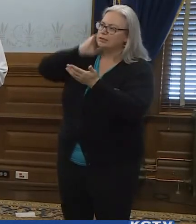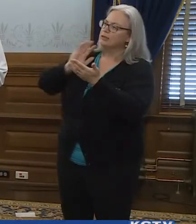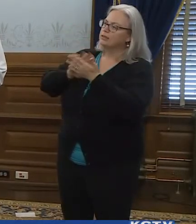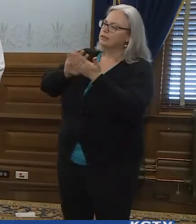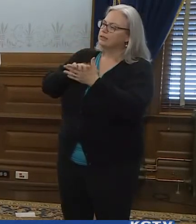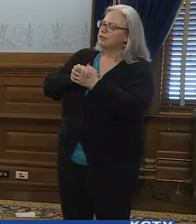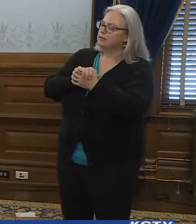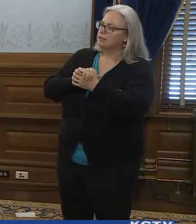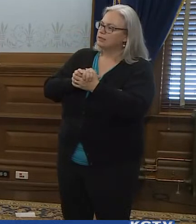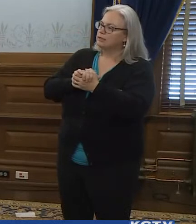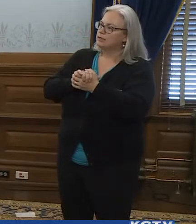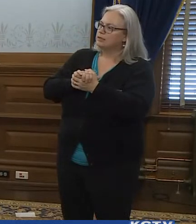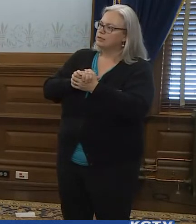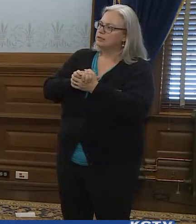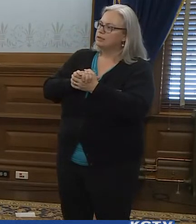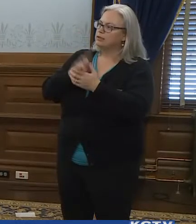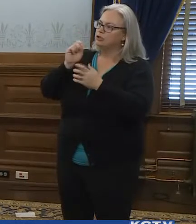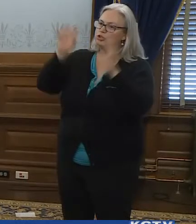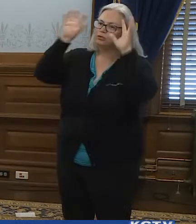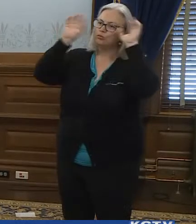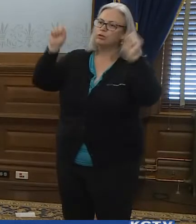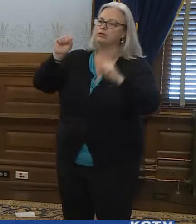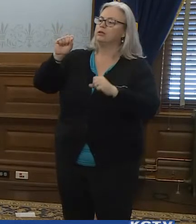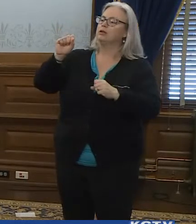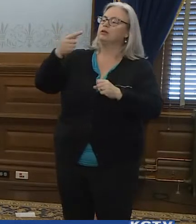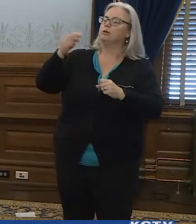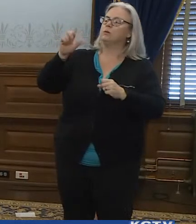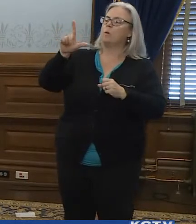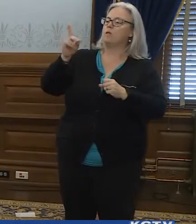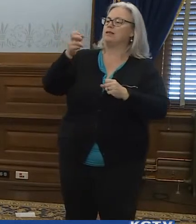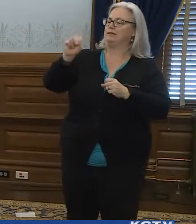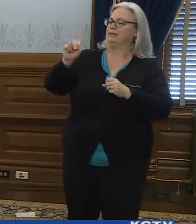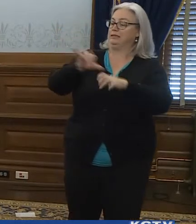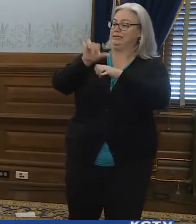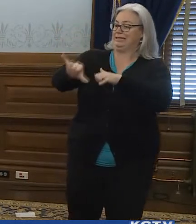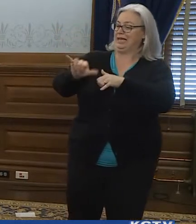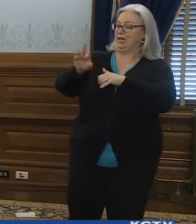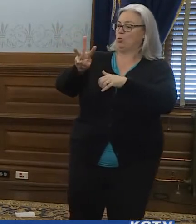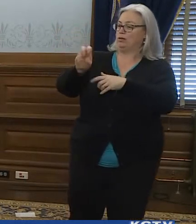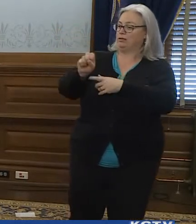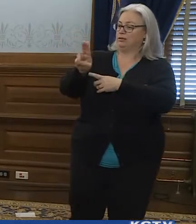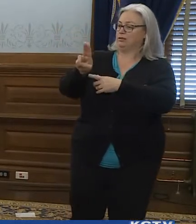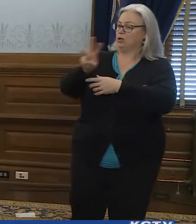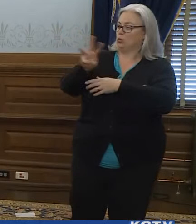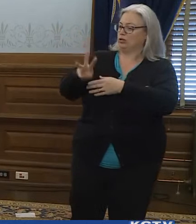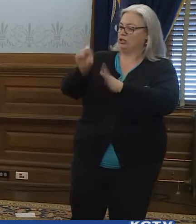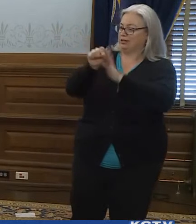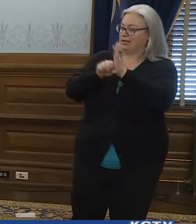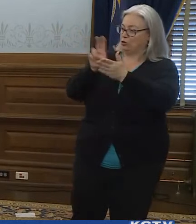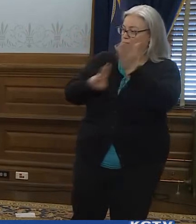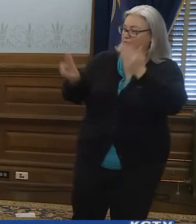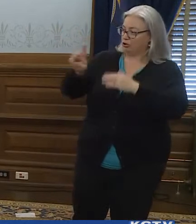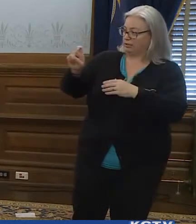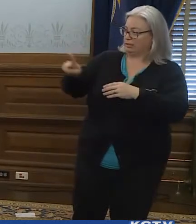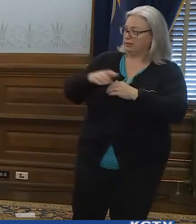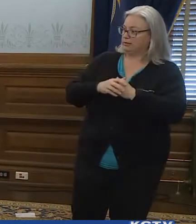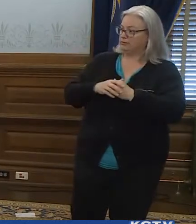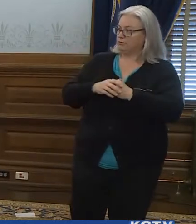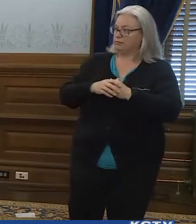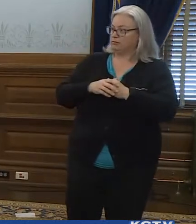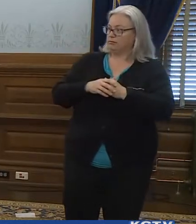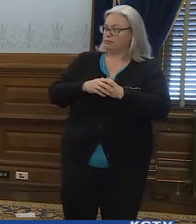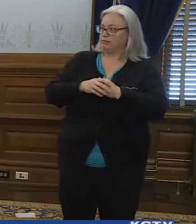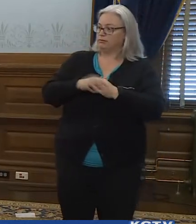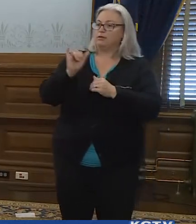me. Should President Golden stay at Wichita State University? I think that is a